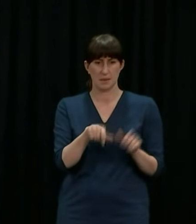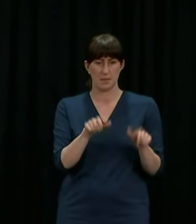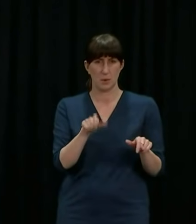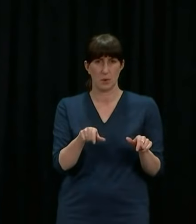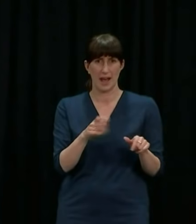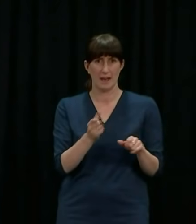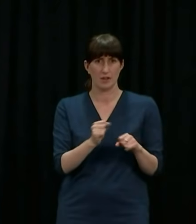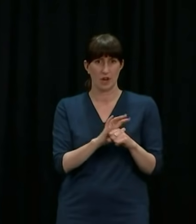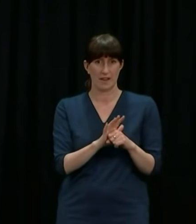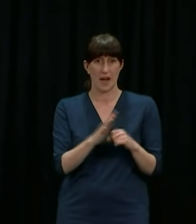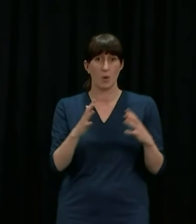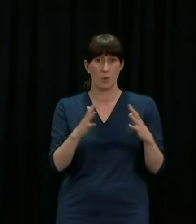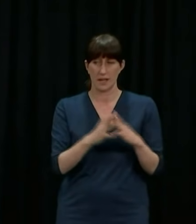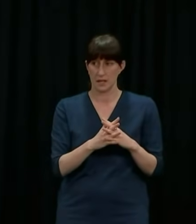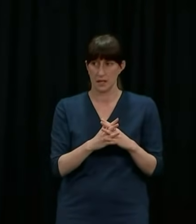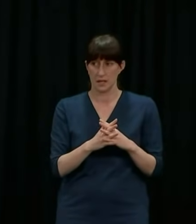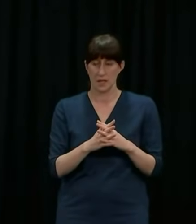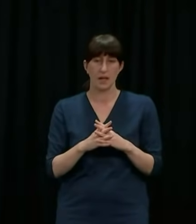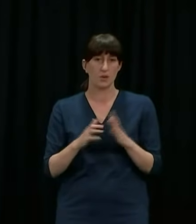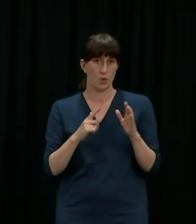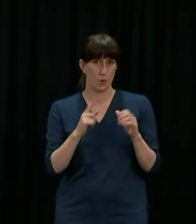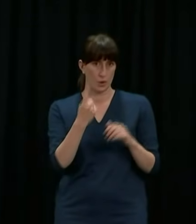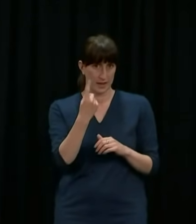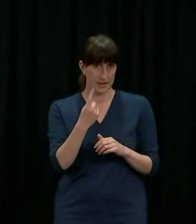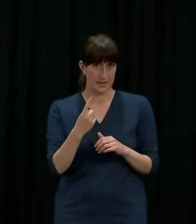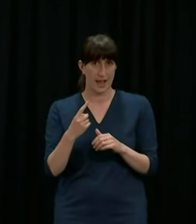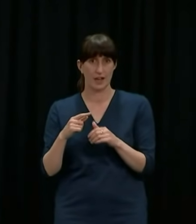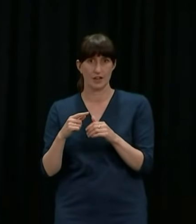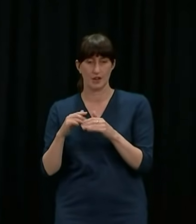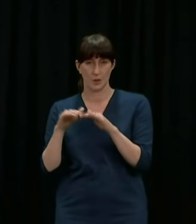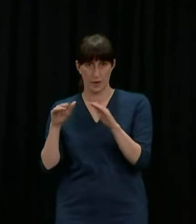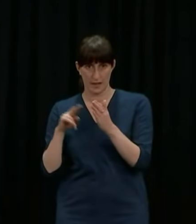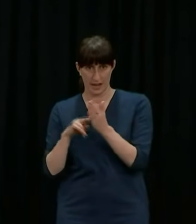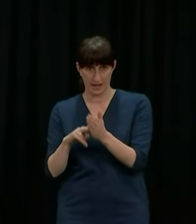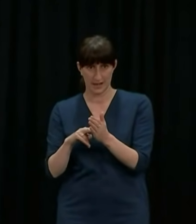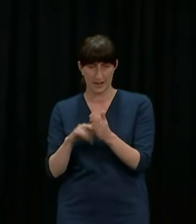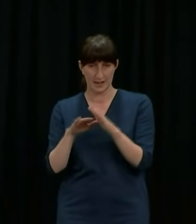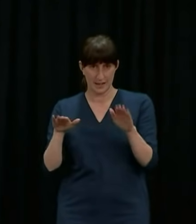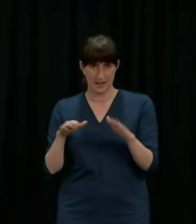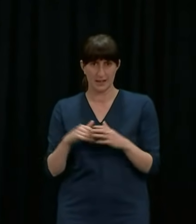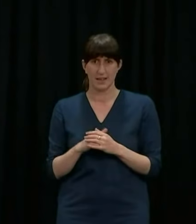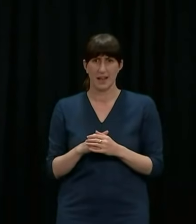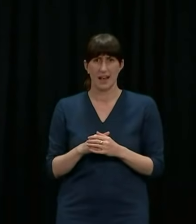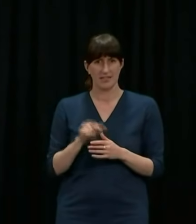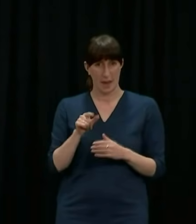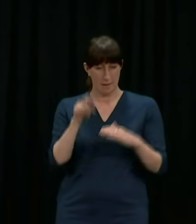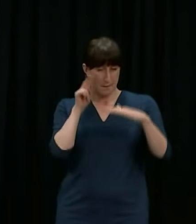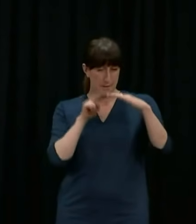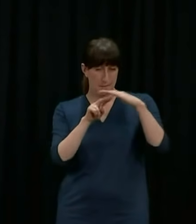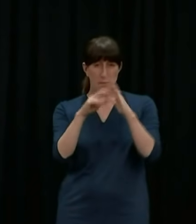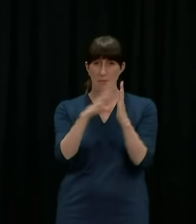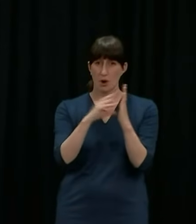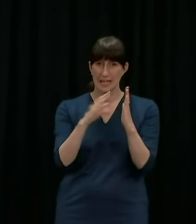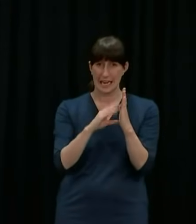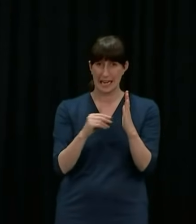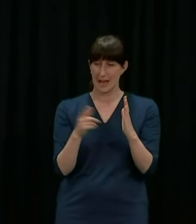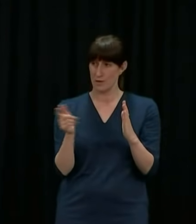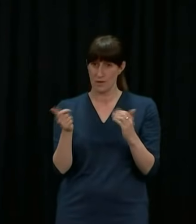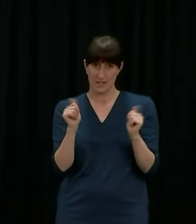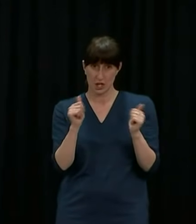A week. In Auckland and Northland. In Auckland and Northland. That's okay. Is that modelling that you've seen? Figures of thousands of cases a week,